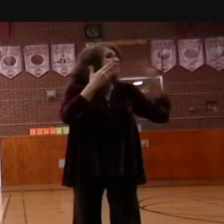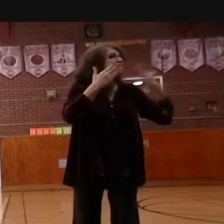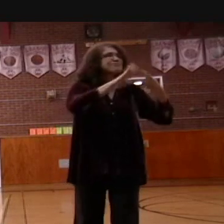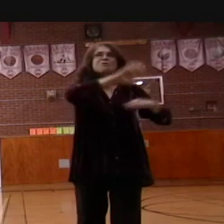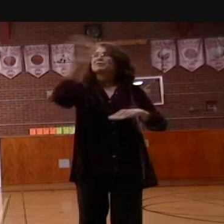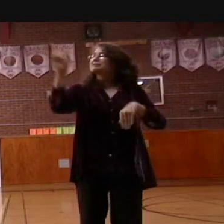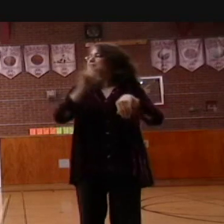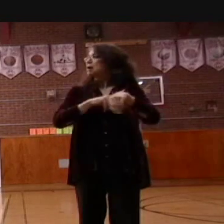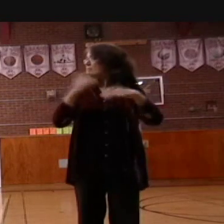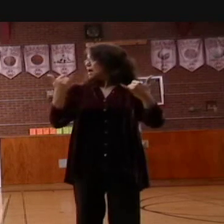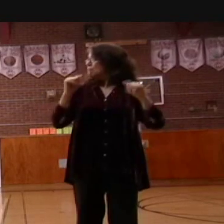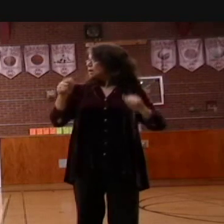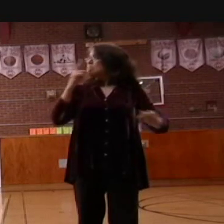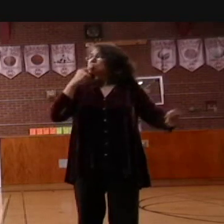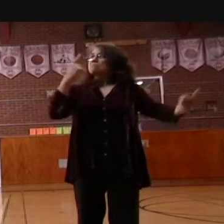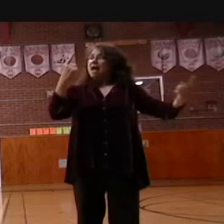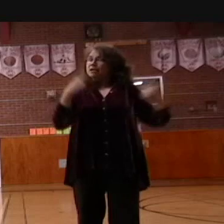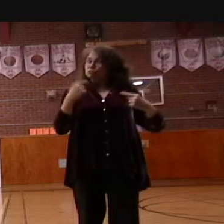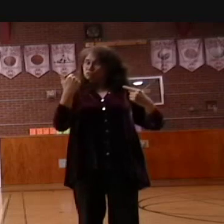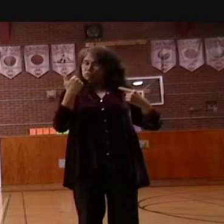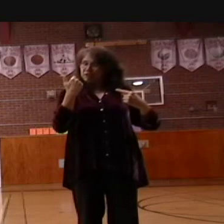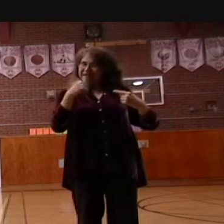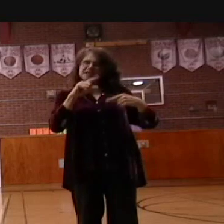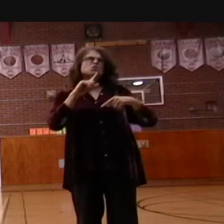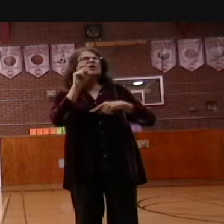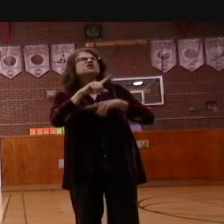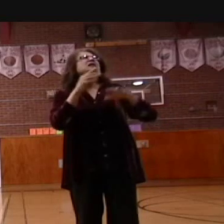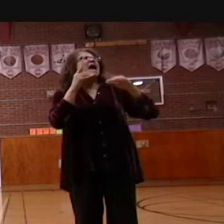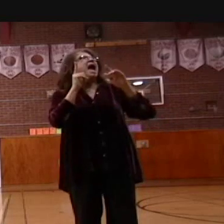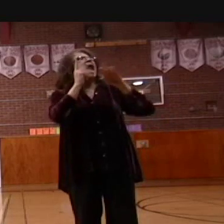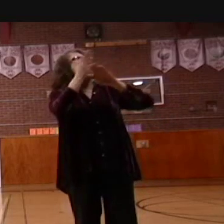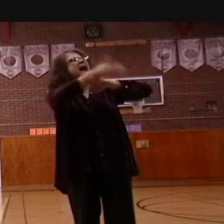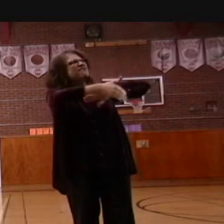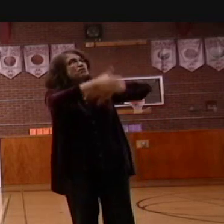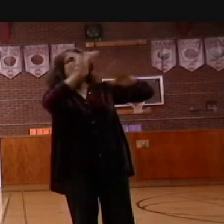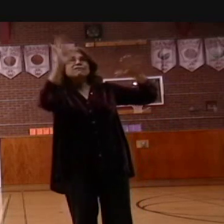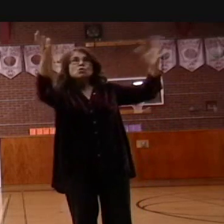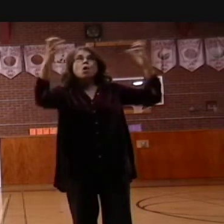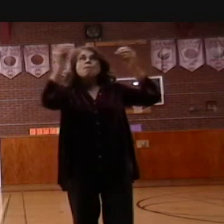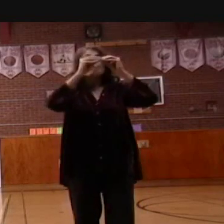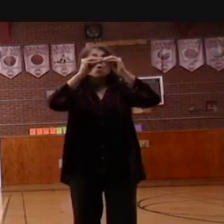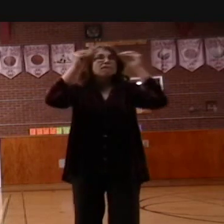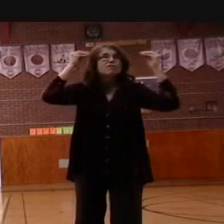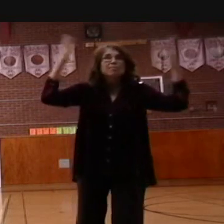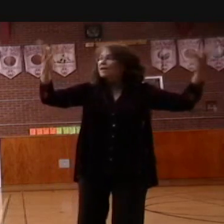I can answer any questions if you want afterwards. But if anybody wants more information.